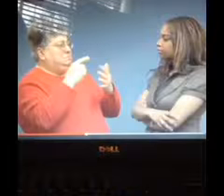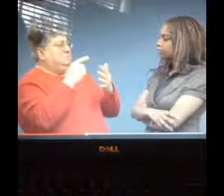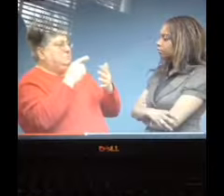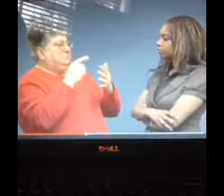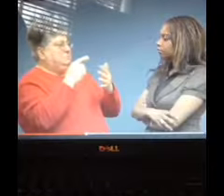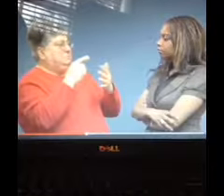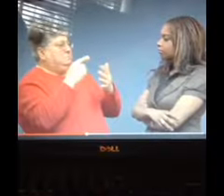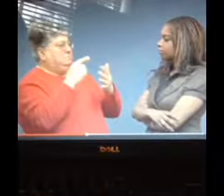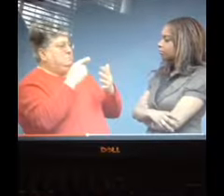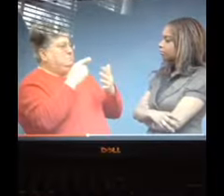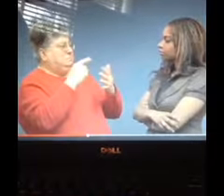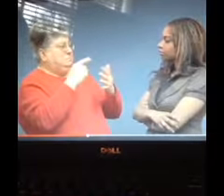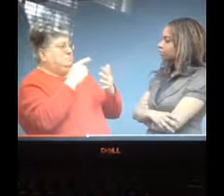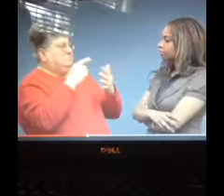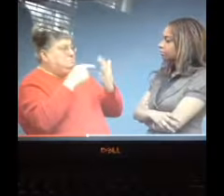me start this project.